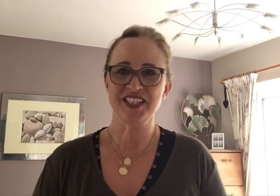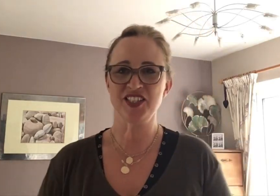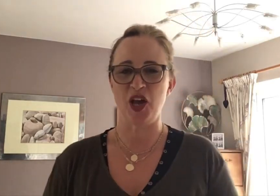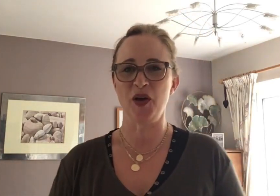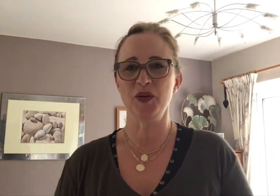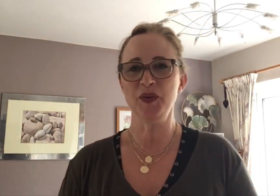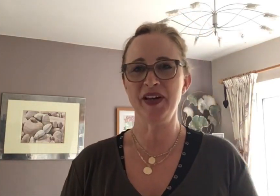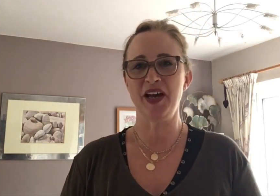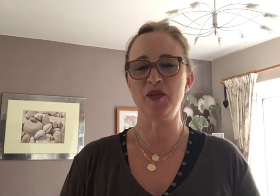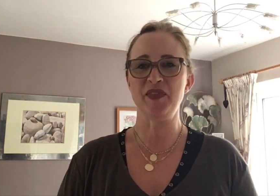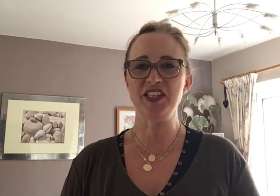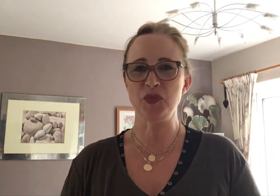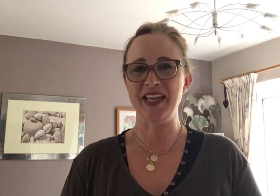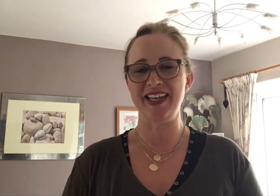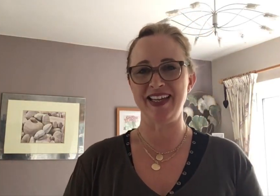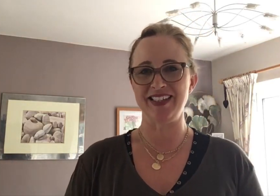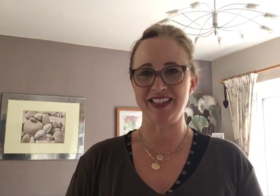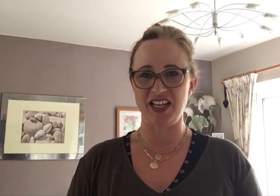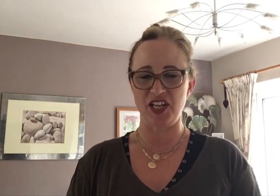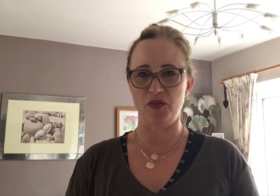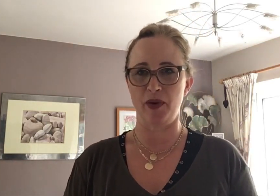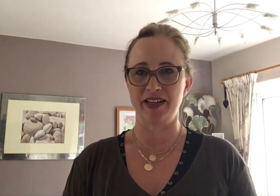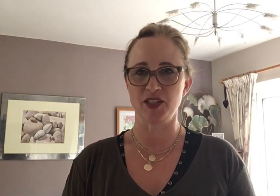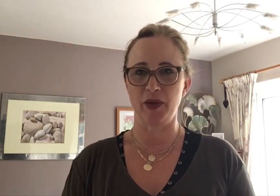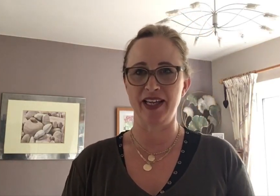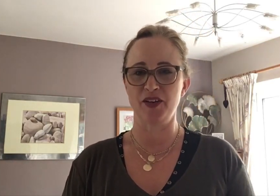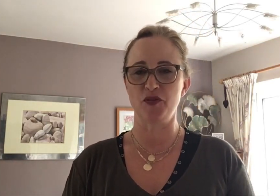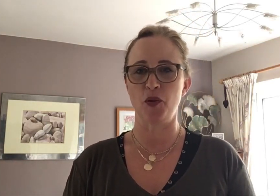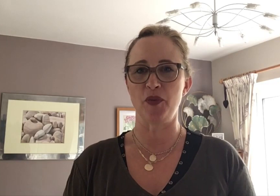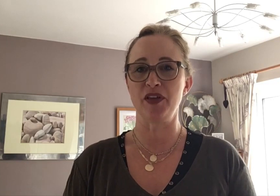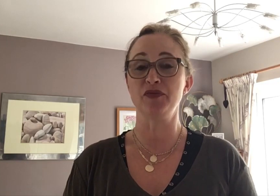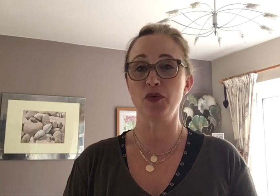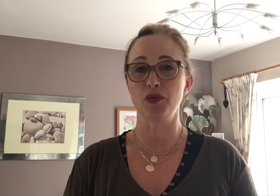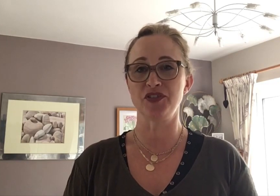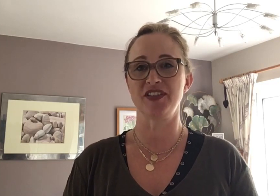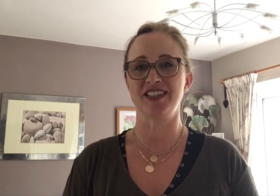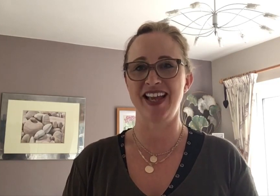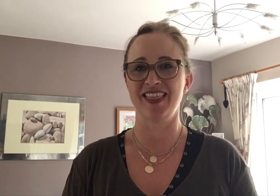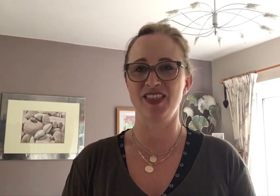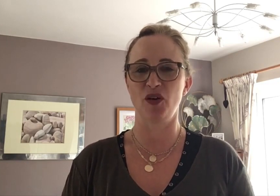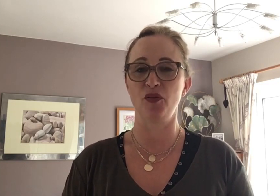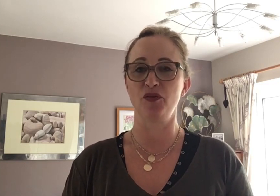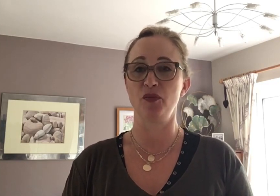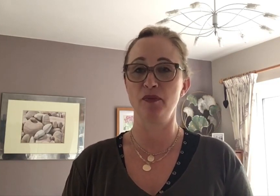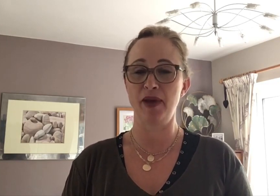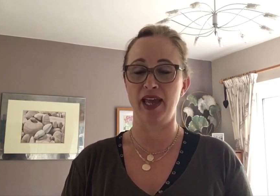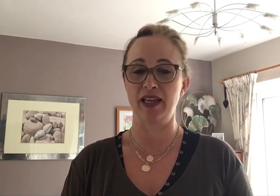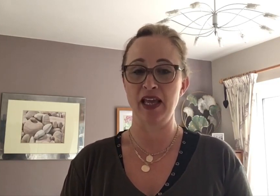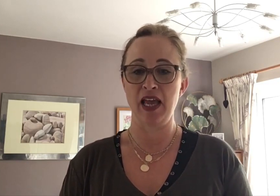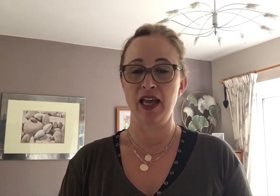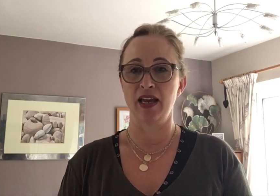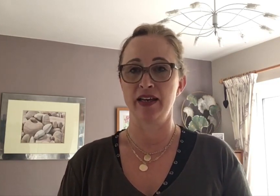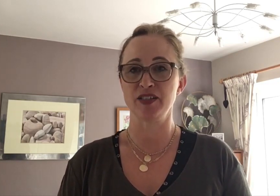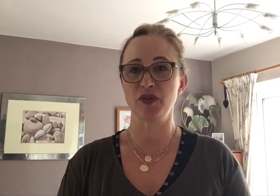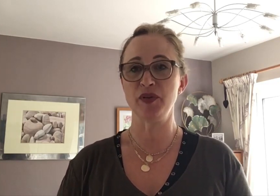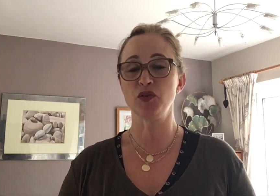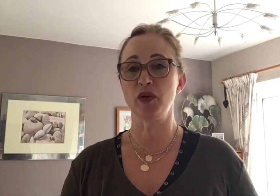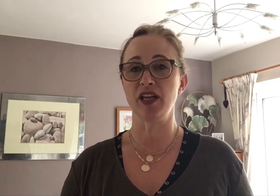So this week is Deaf Awareness Week from the 4th to the 10th of May. And as we've been talking